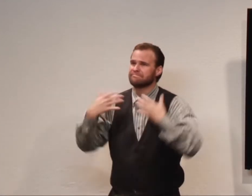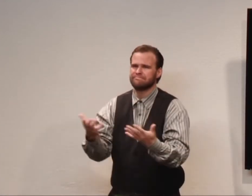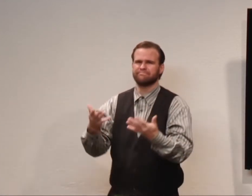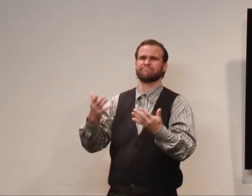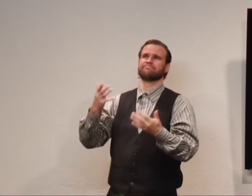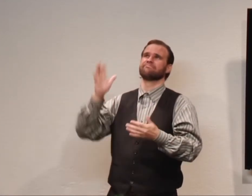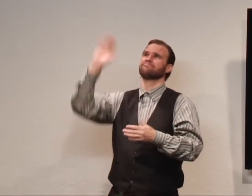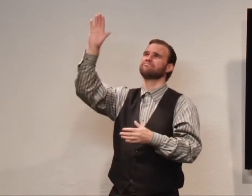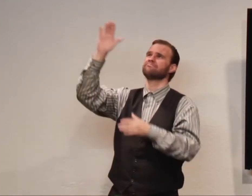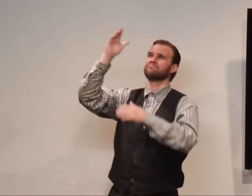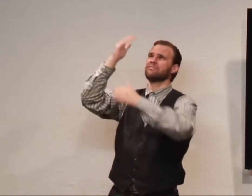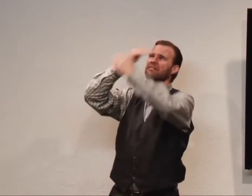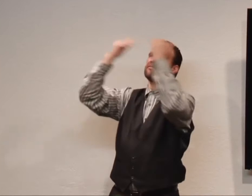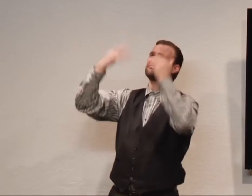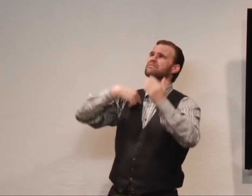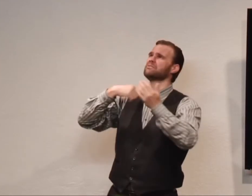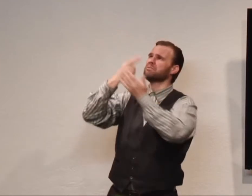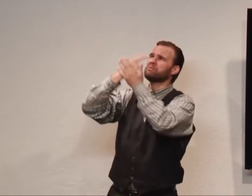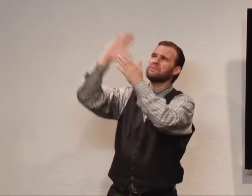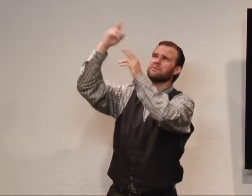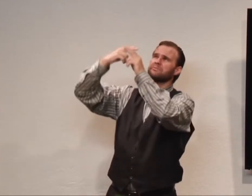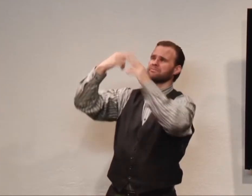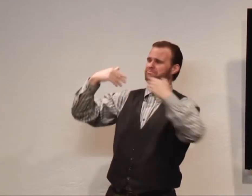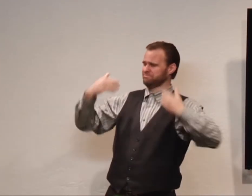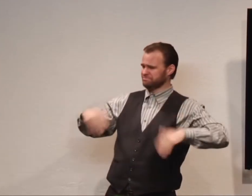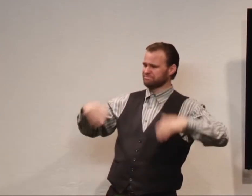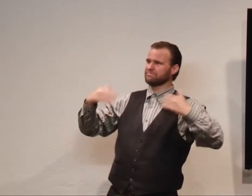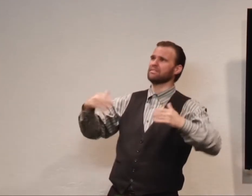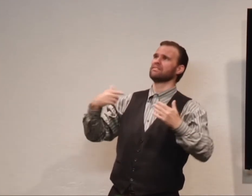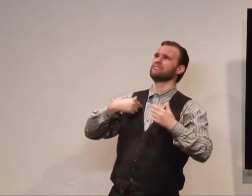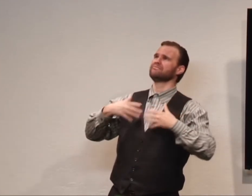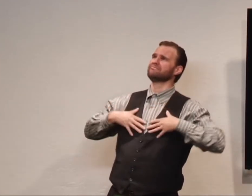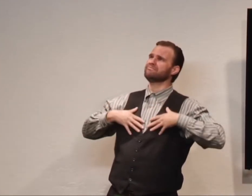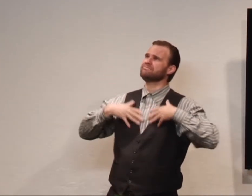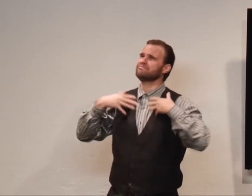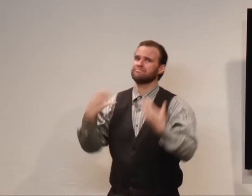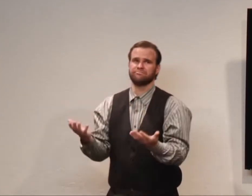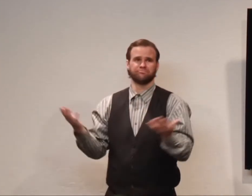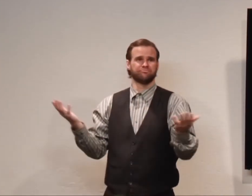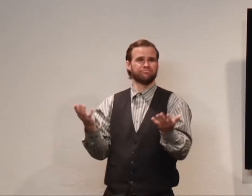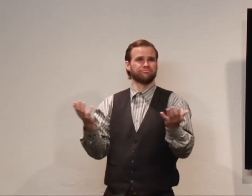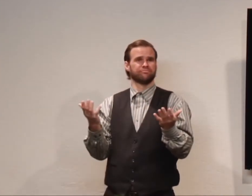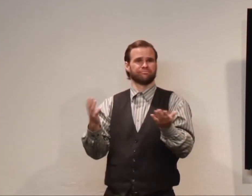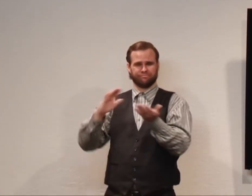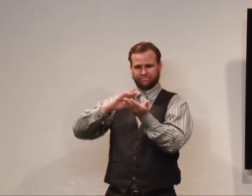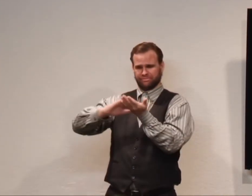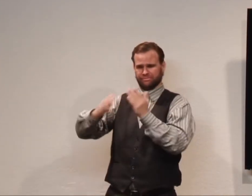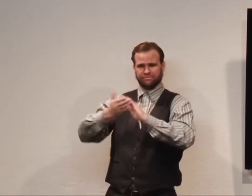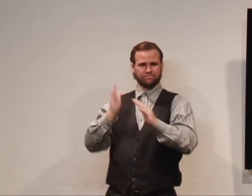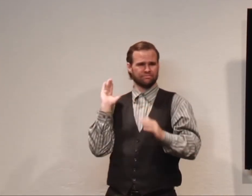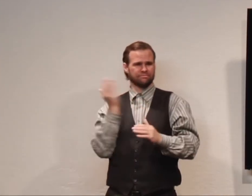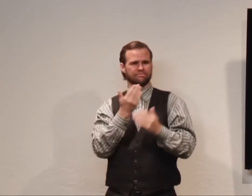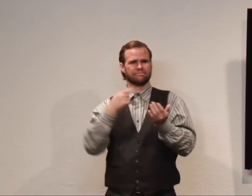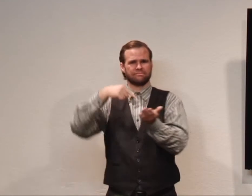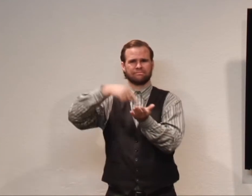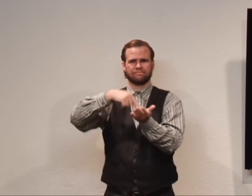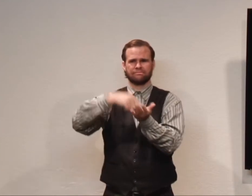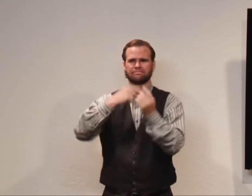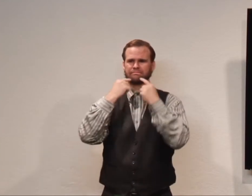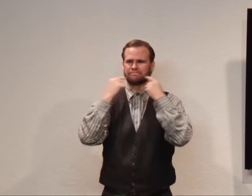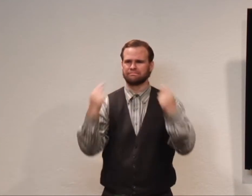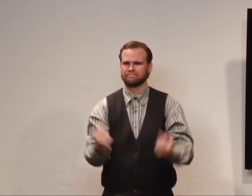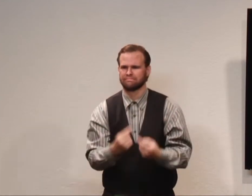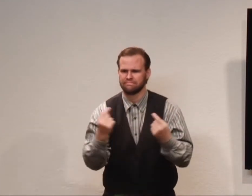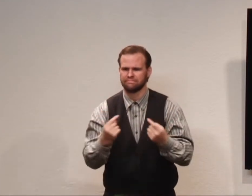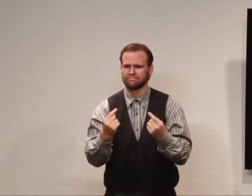So part two with Acts, a pattern for personal worship, is confession. We are to confess who we are before God.